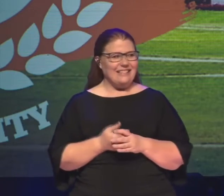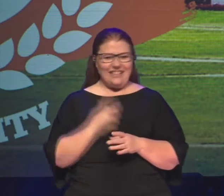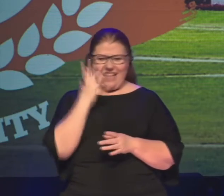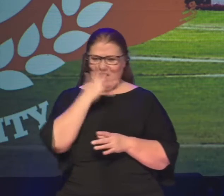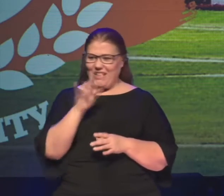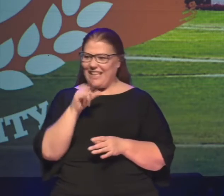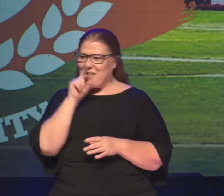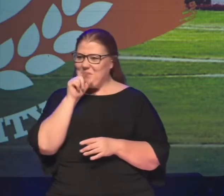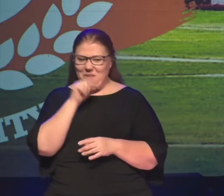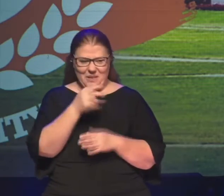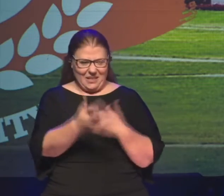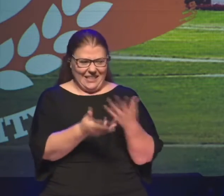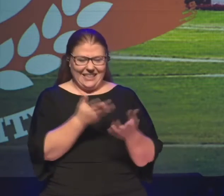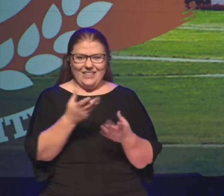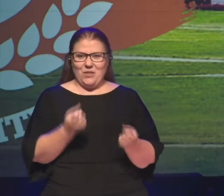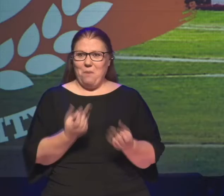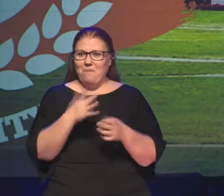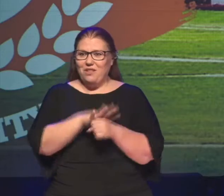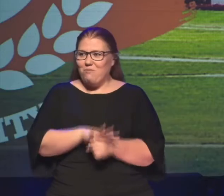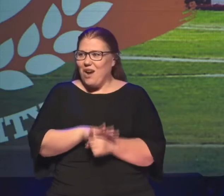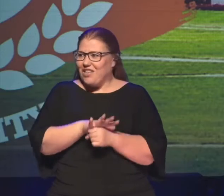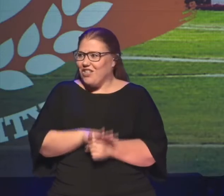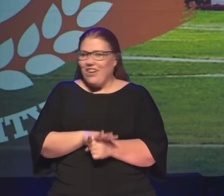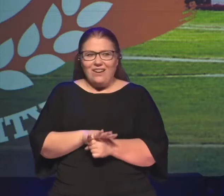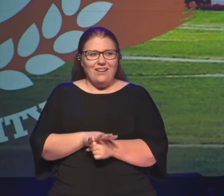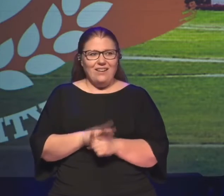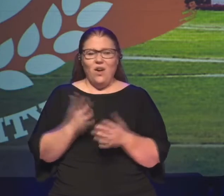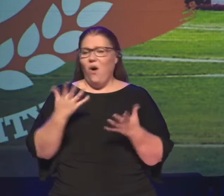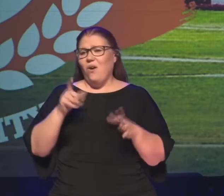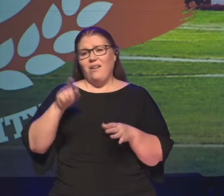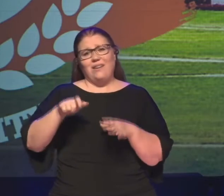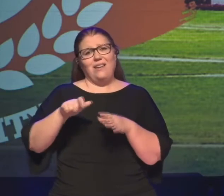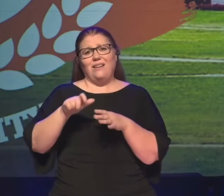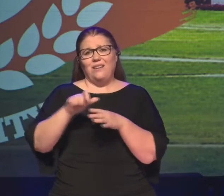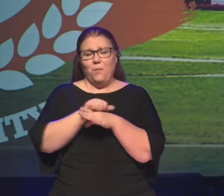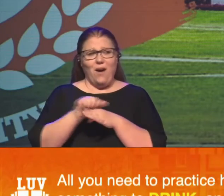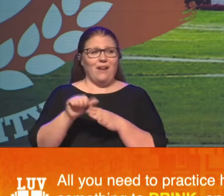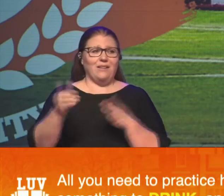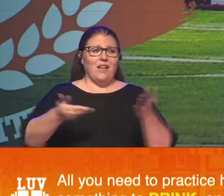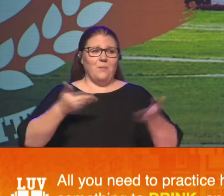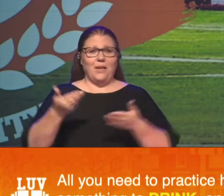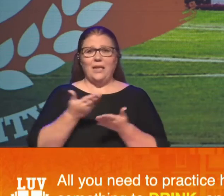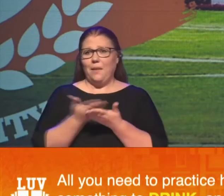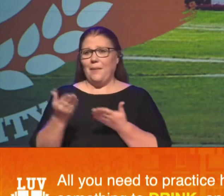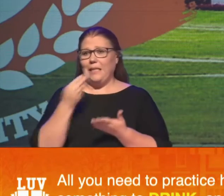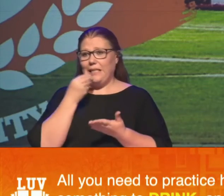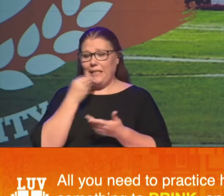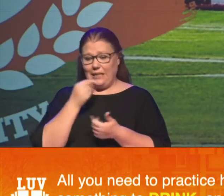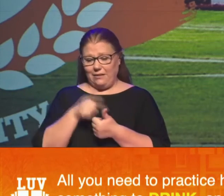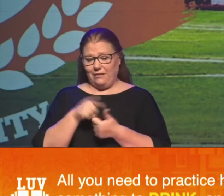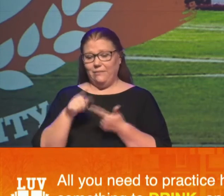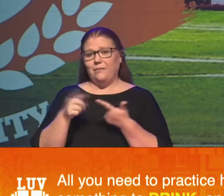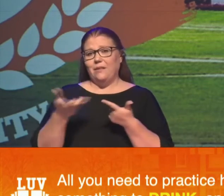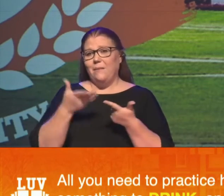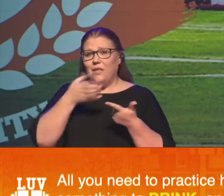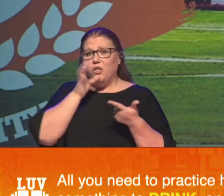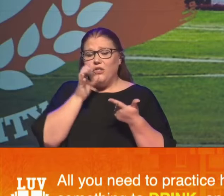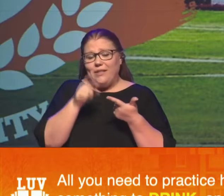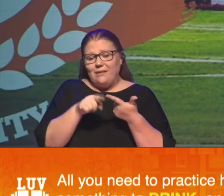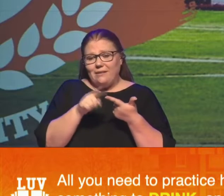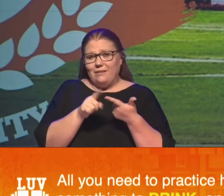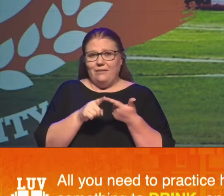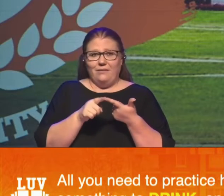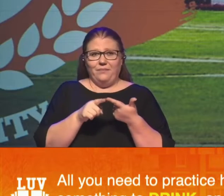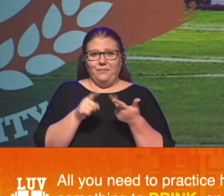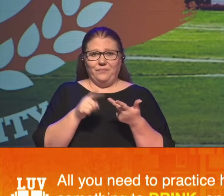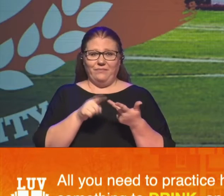pressure. I love what she says. All you need to practice hospitality is something to eat, something to drink,